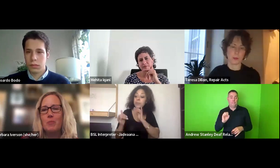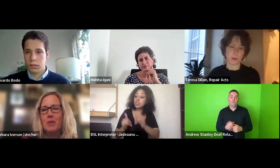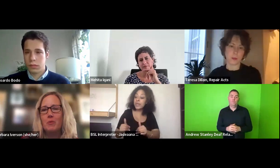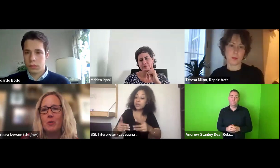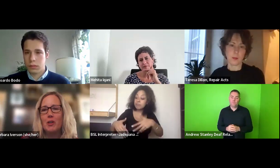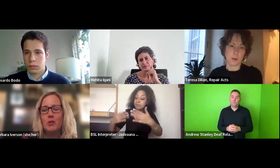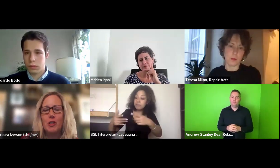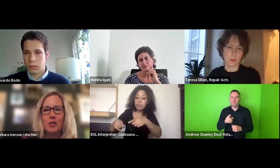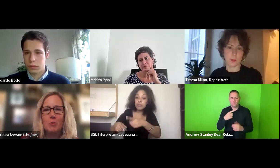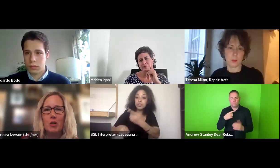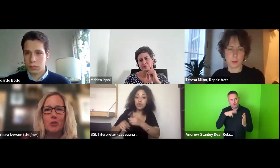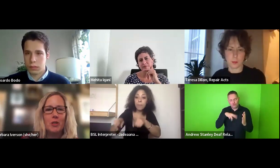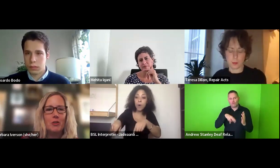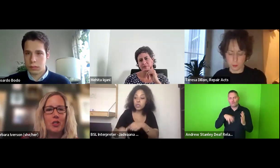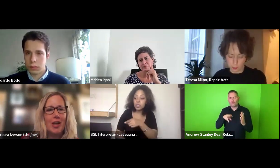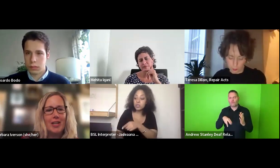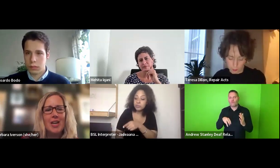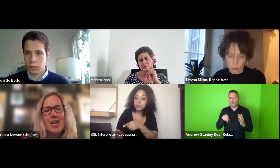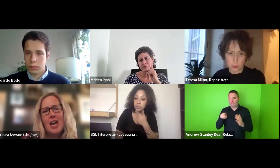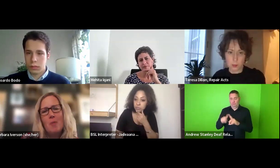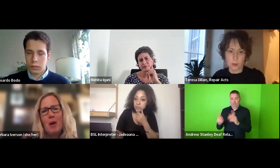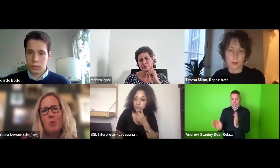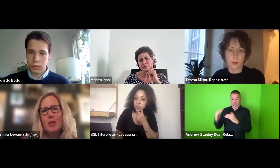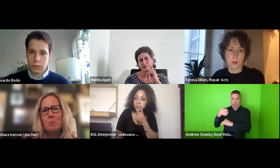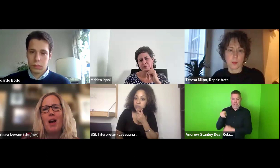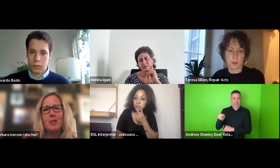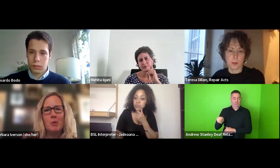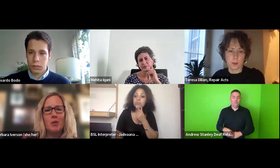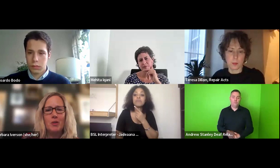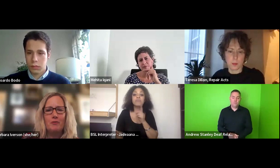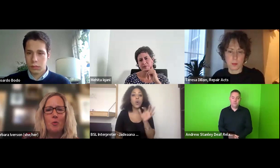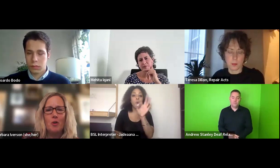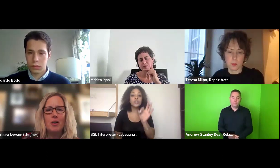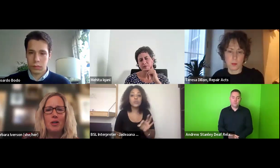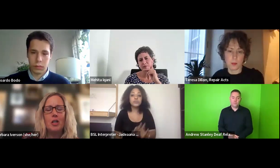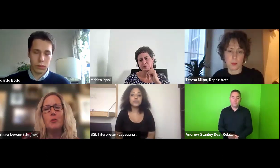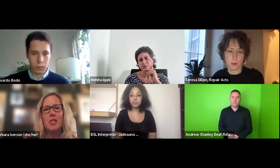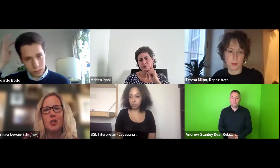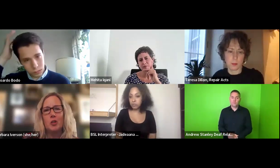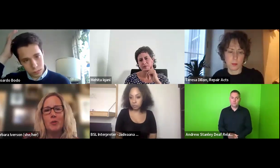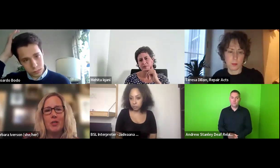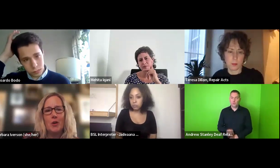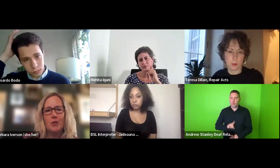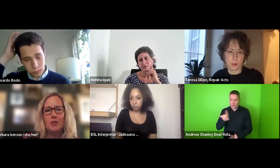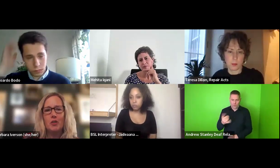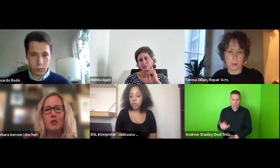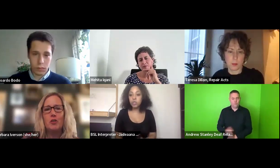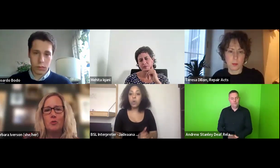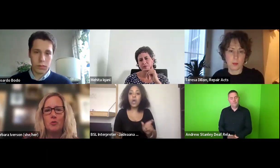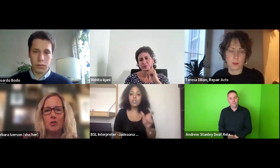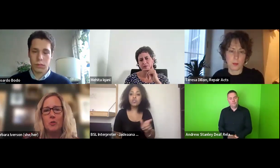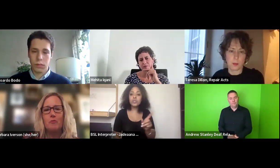questions from the registrations, but also here in the chat about what's possible for countries in the global south